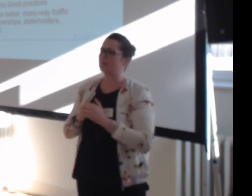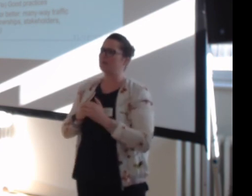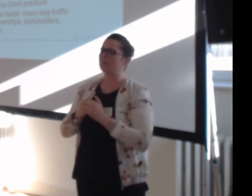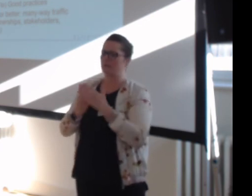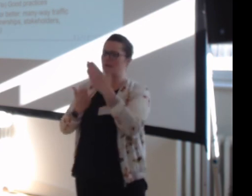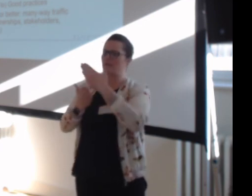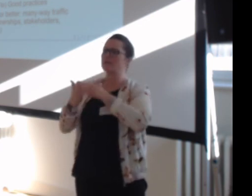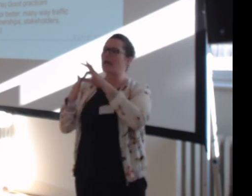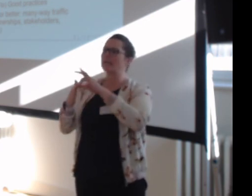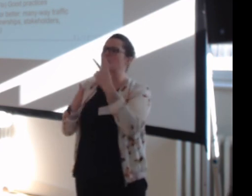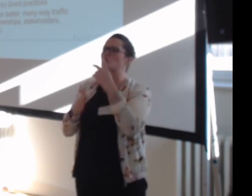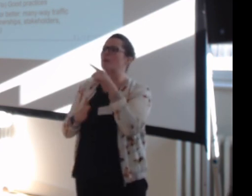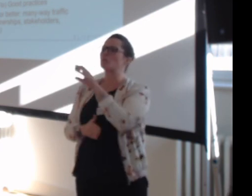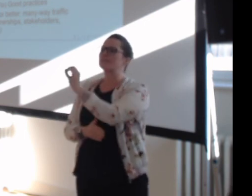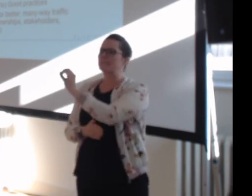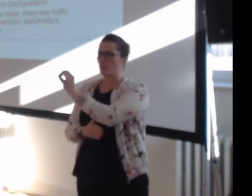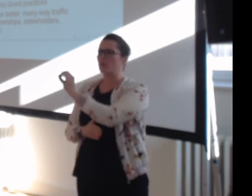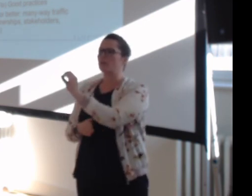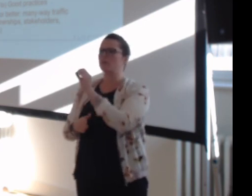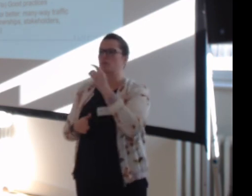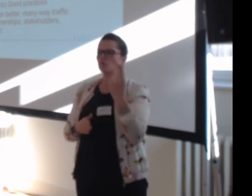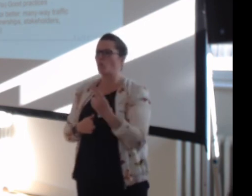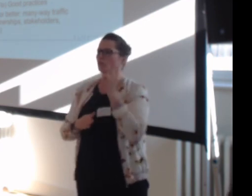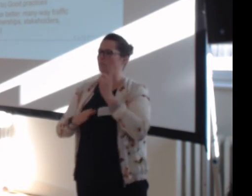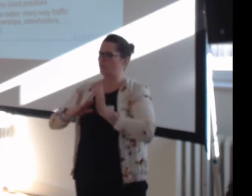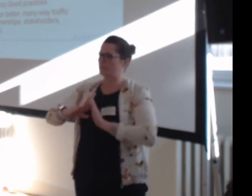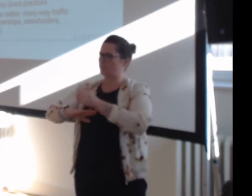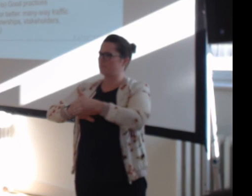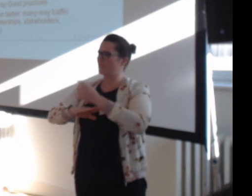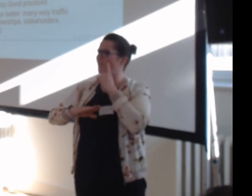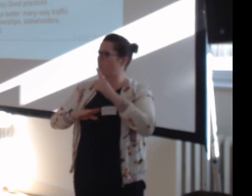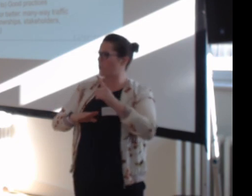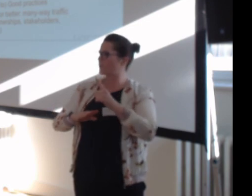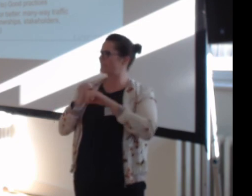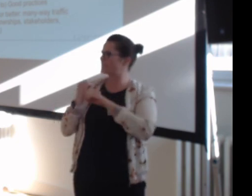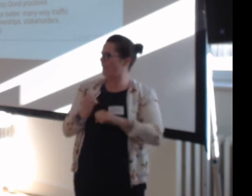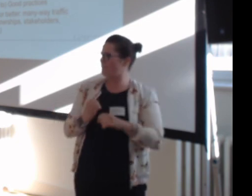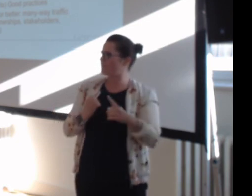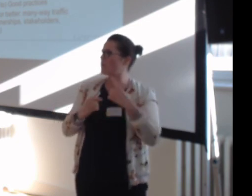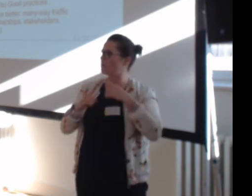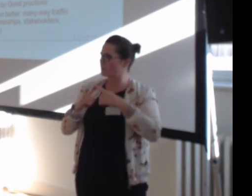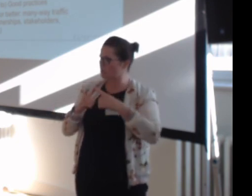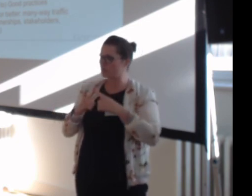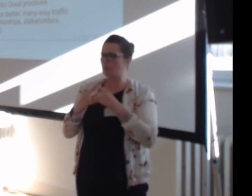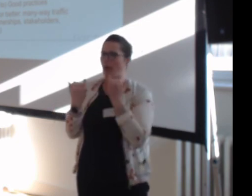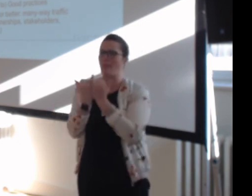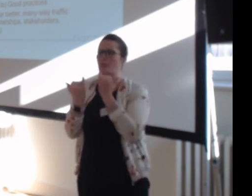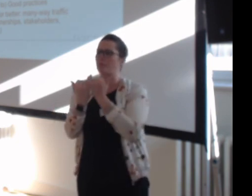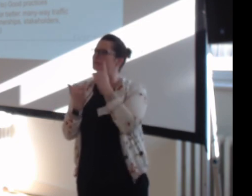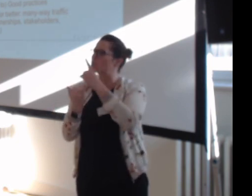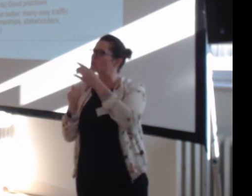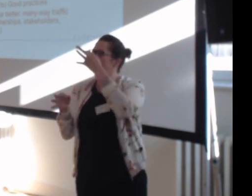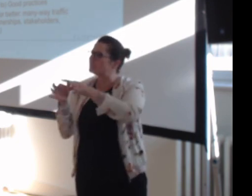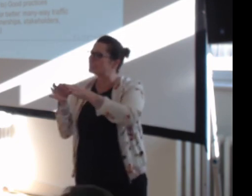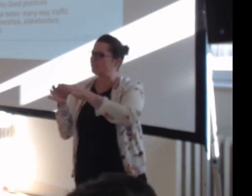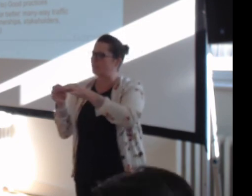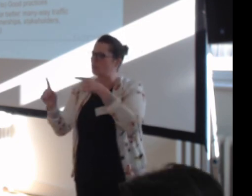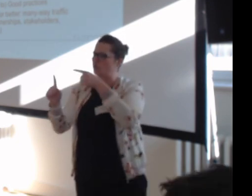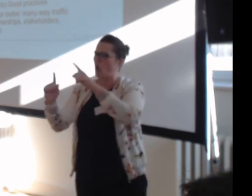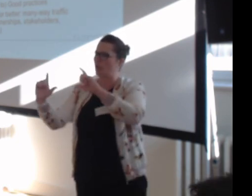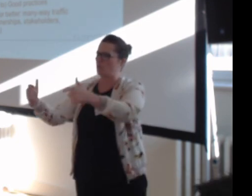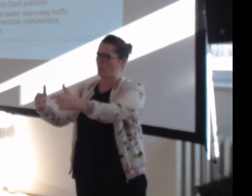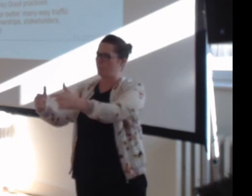Guidelines 2.0 must be accessible for library staff and tailored to the needs of a specific target